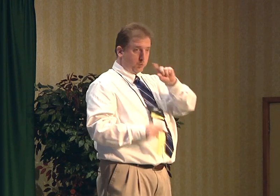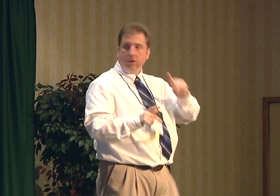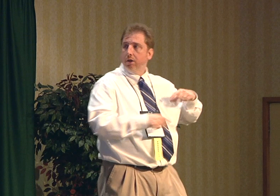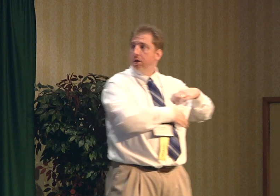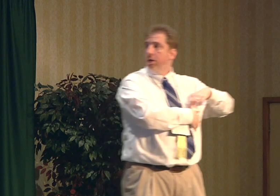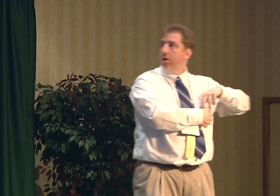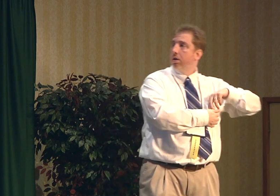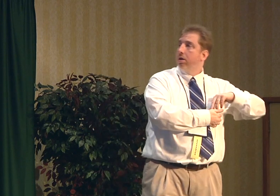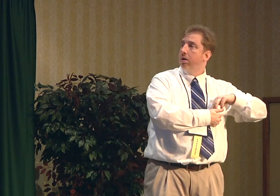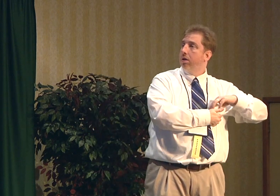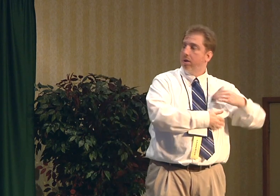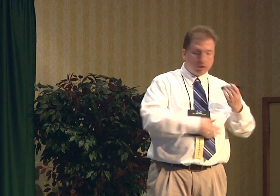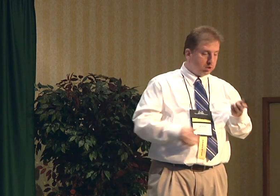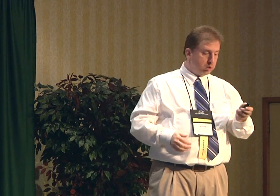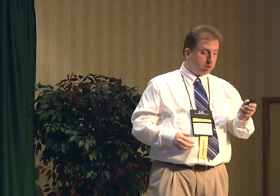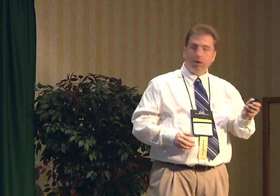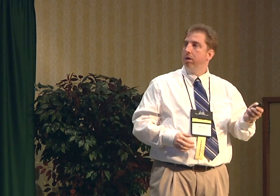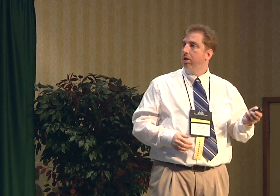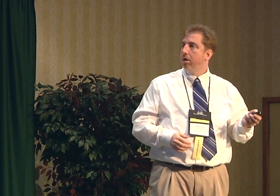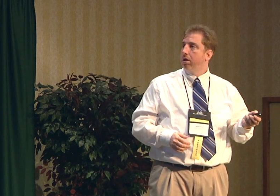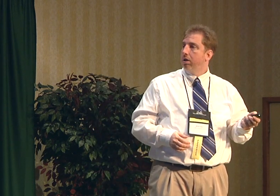And that's what I want to do, try to help you empower yourselves.